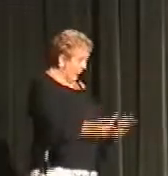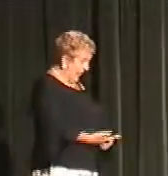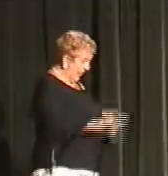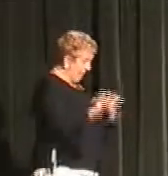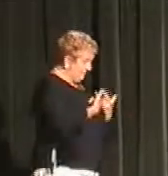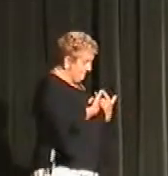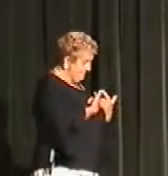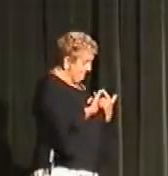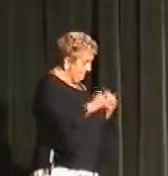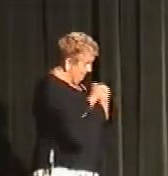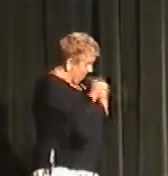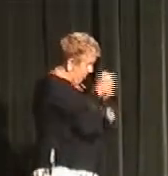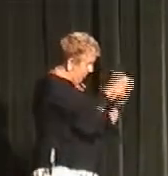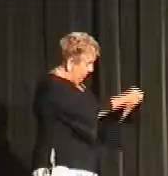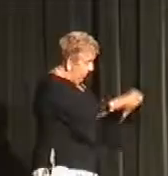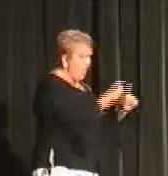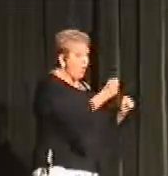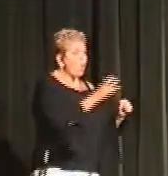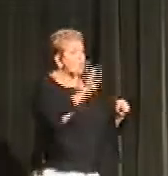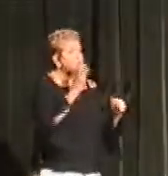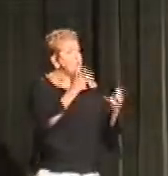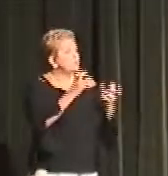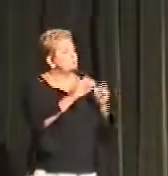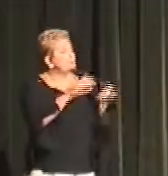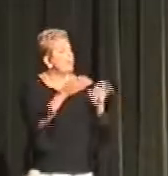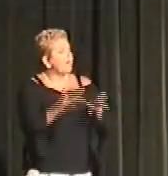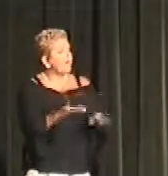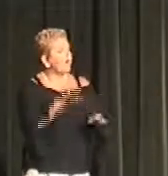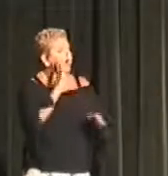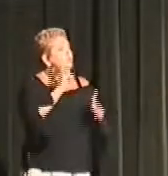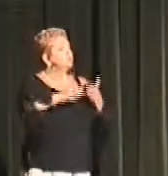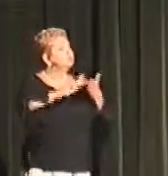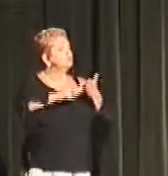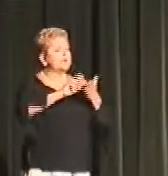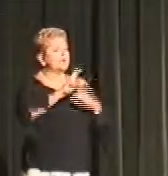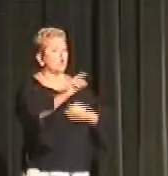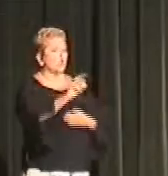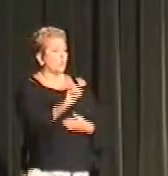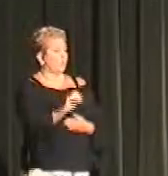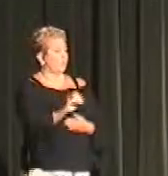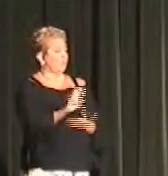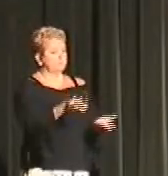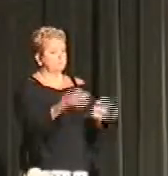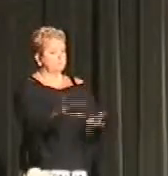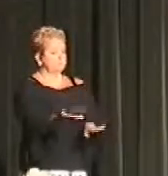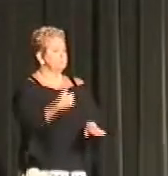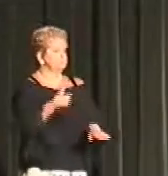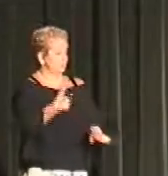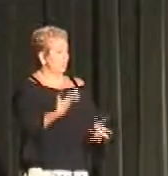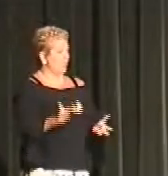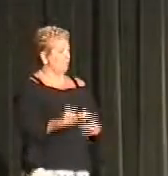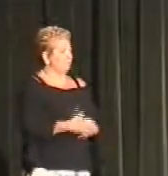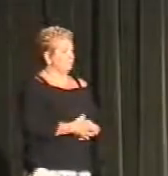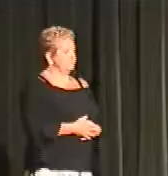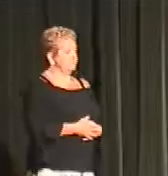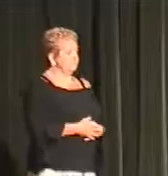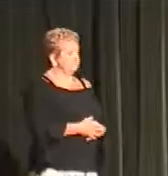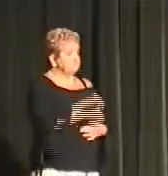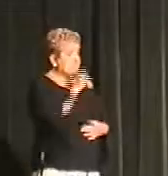that long, I would have checked the no box. I did not stay sober in Alcoholics Anonymous because